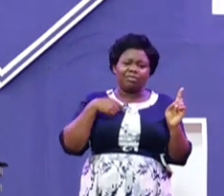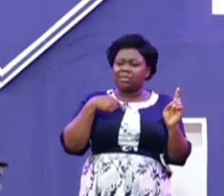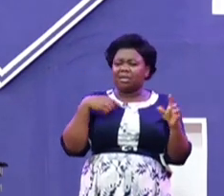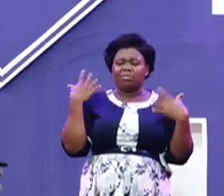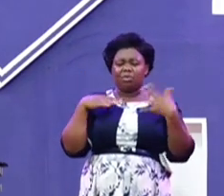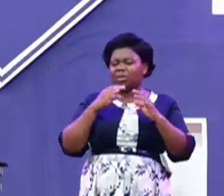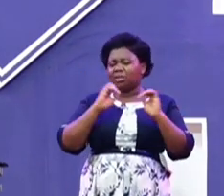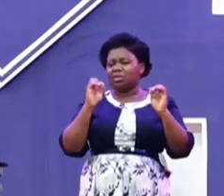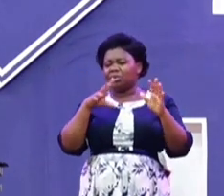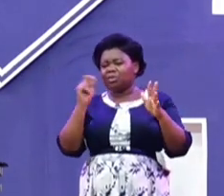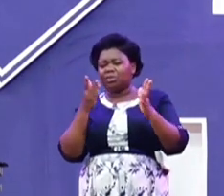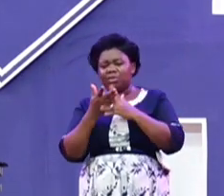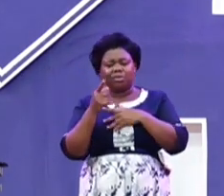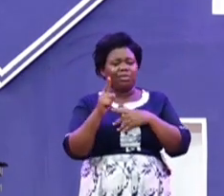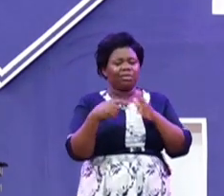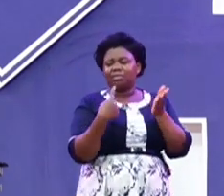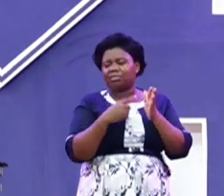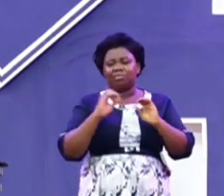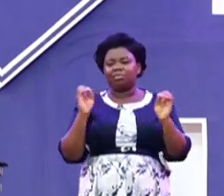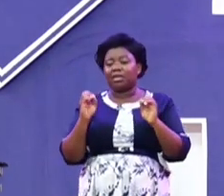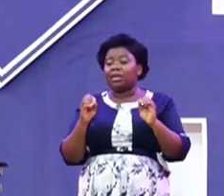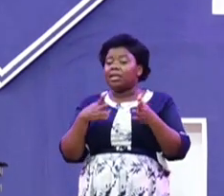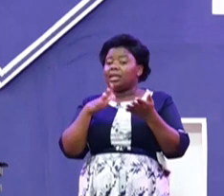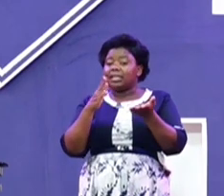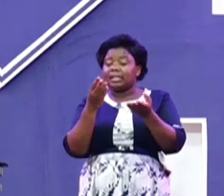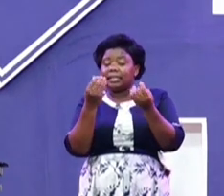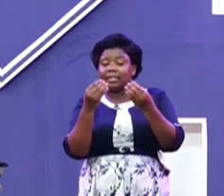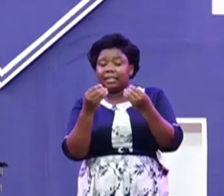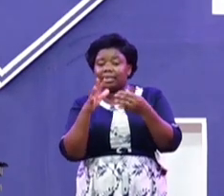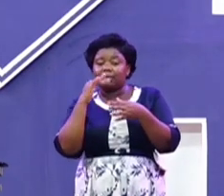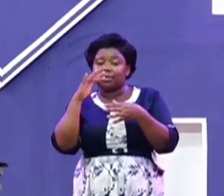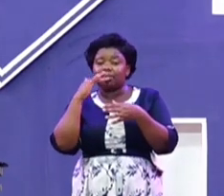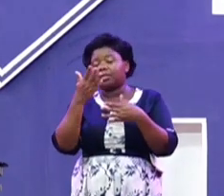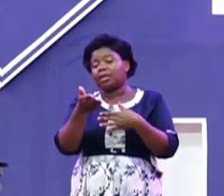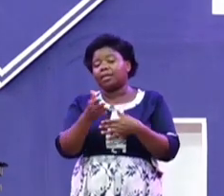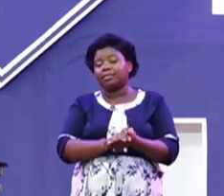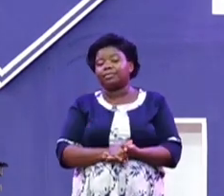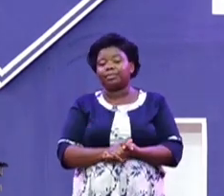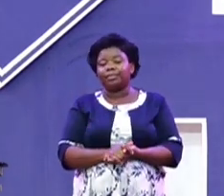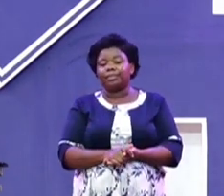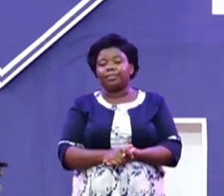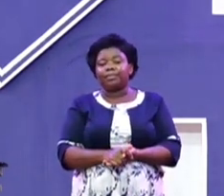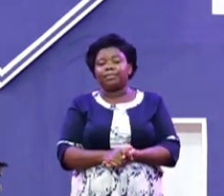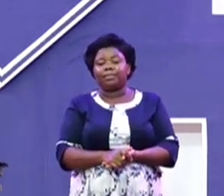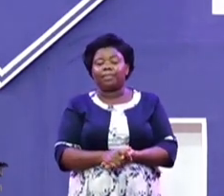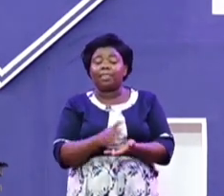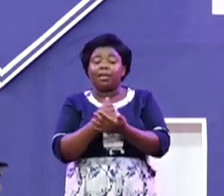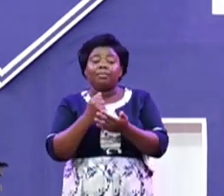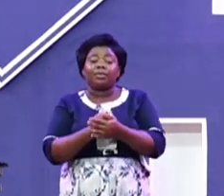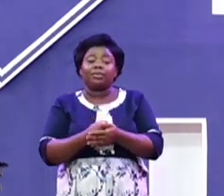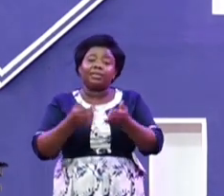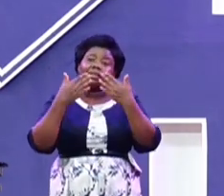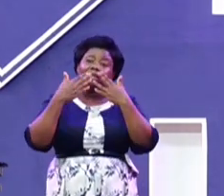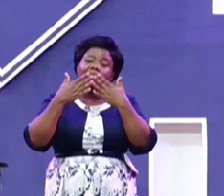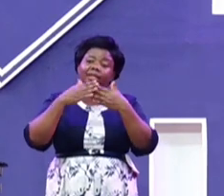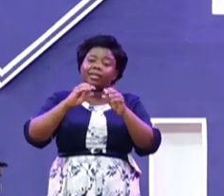sijensaana okuyitamu, sijensaana okubeeramu, ekyo kyanguwa. We can easily show God that we are not happy with the situation we are